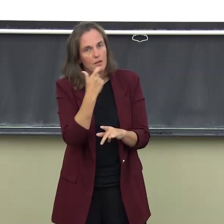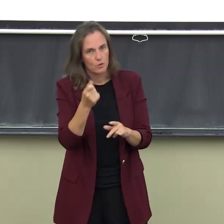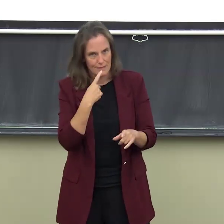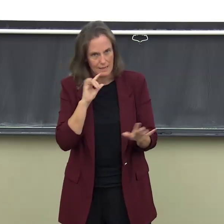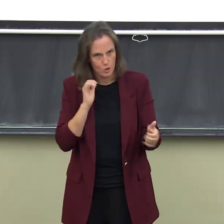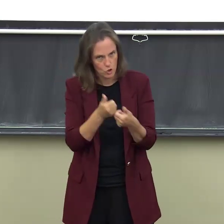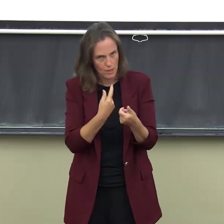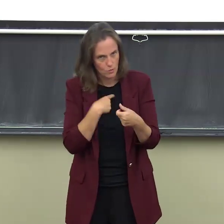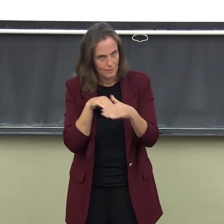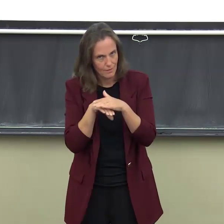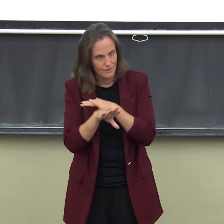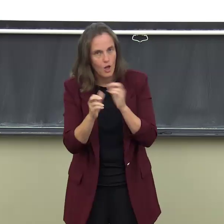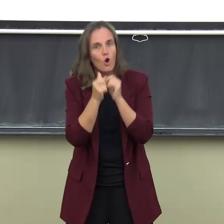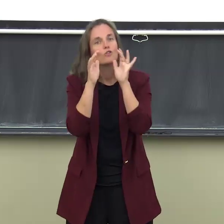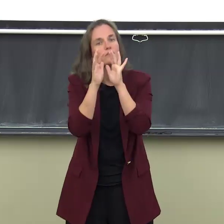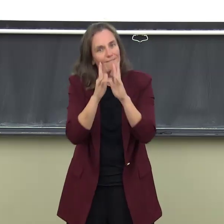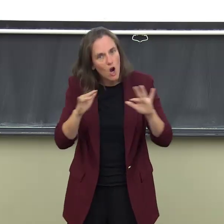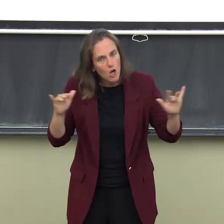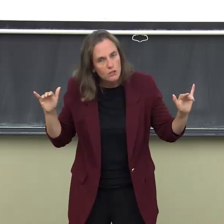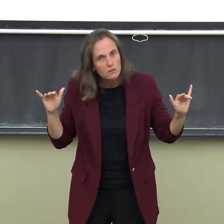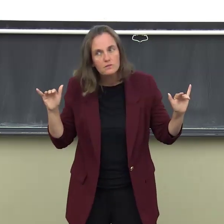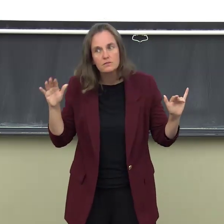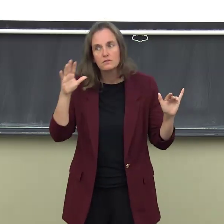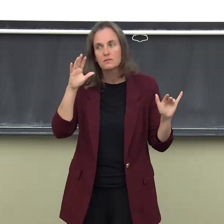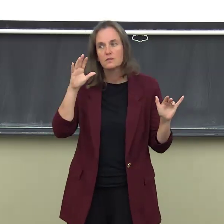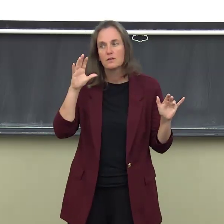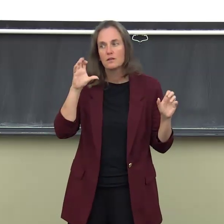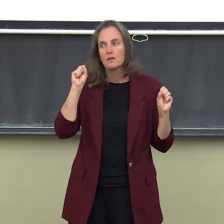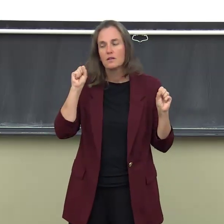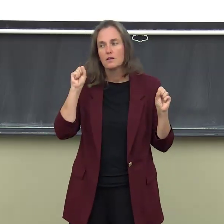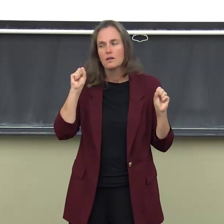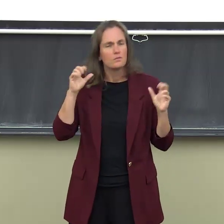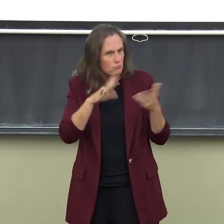challenge is. Yeah. What